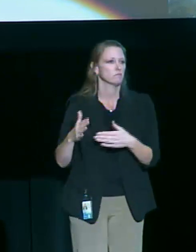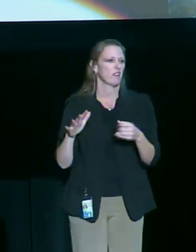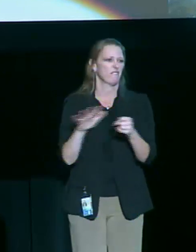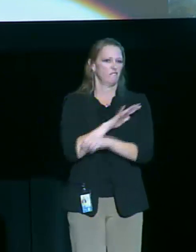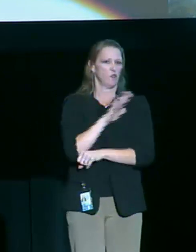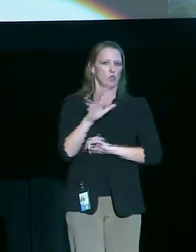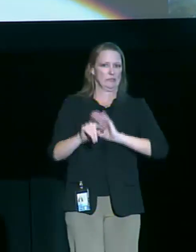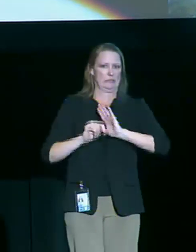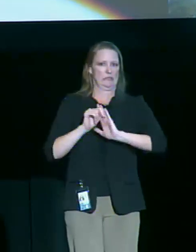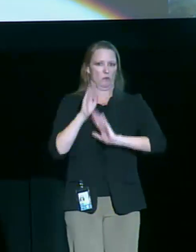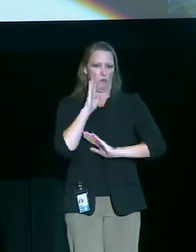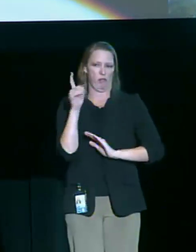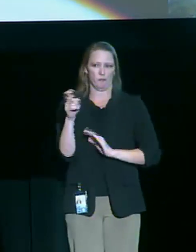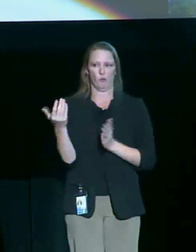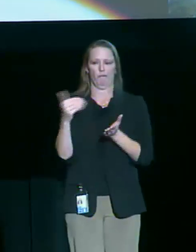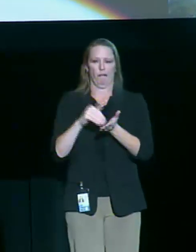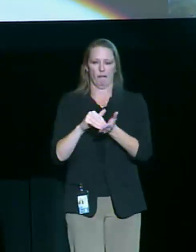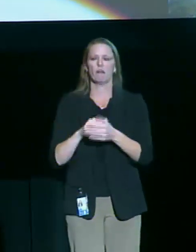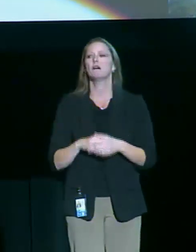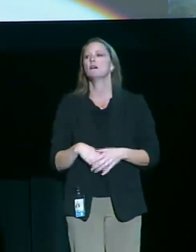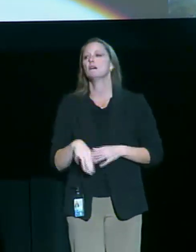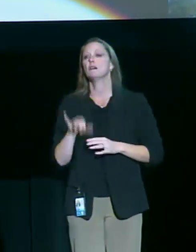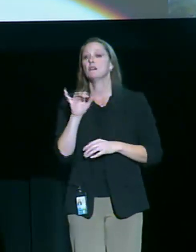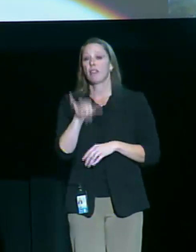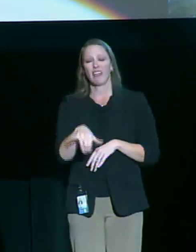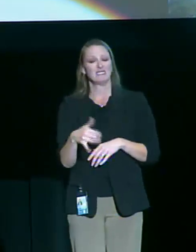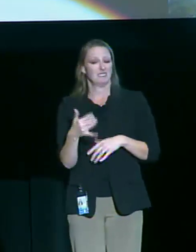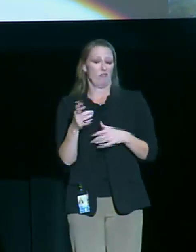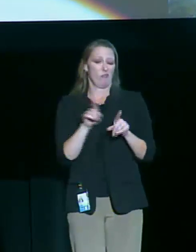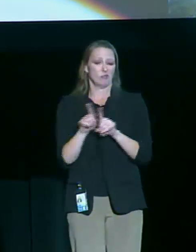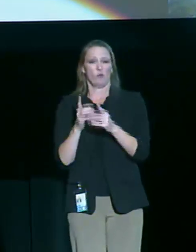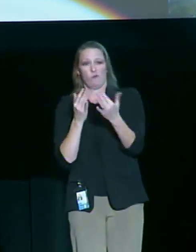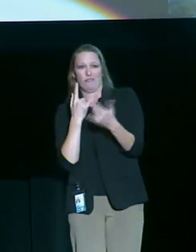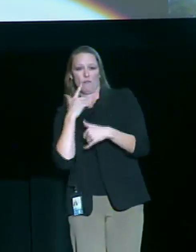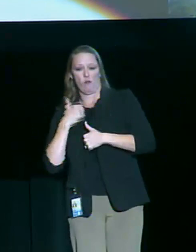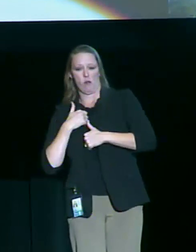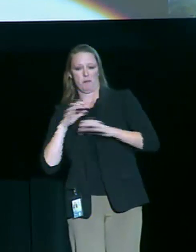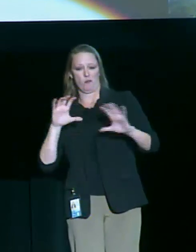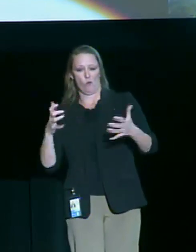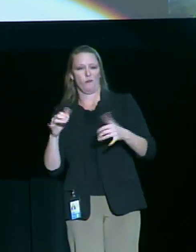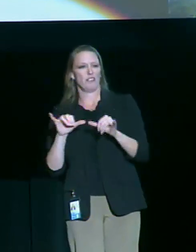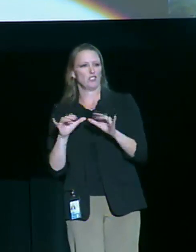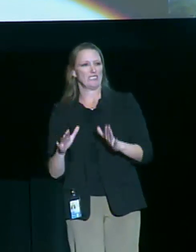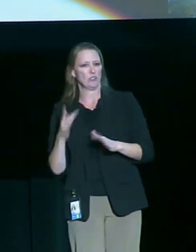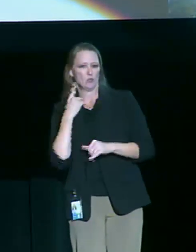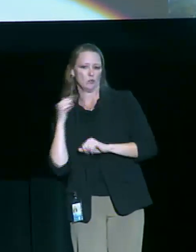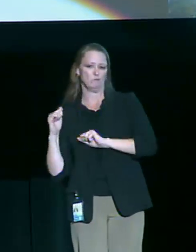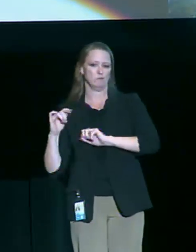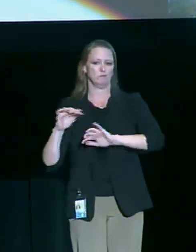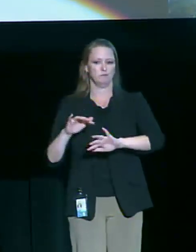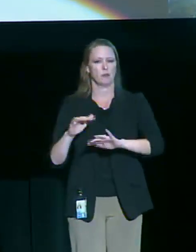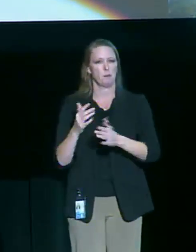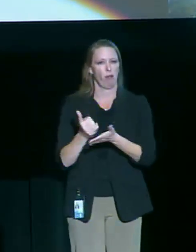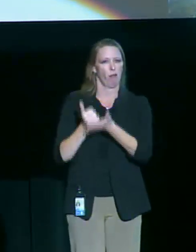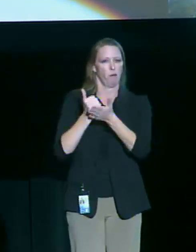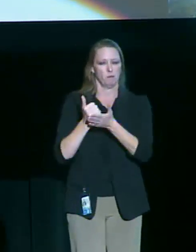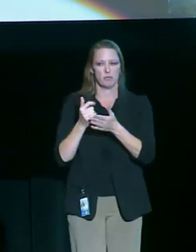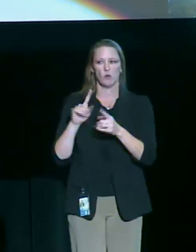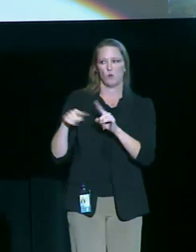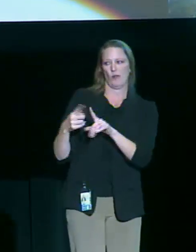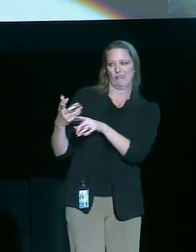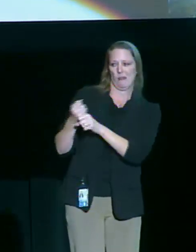also waiting for ultimate debris removal from the Corps of Engineers when they receive funding from